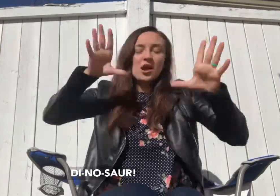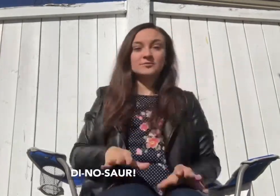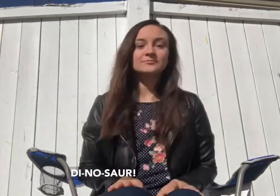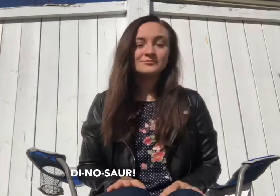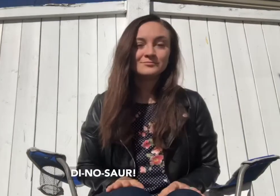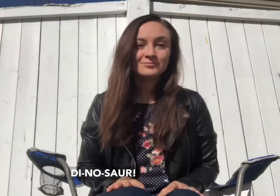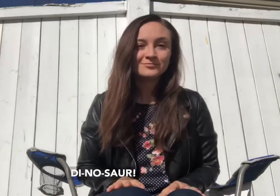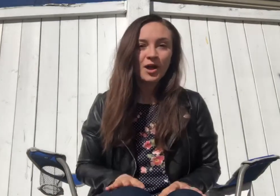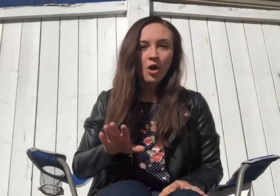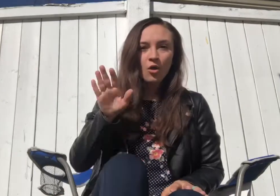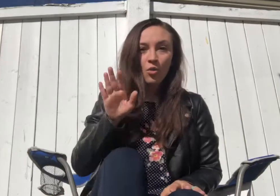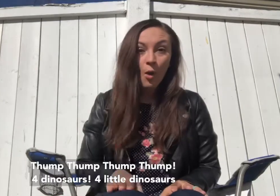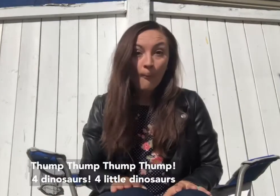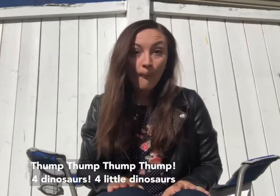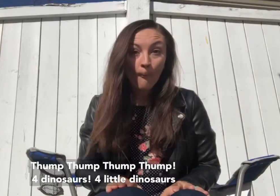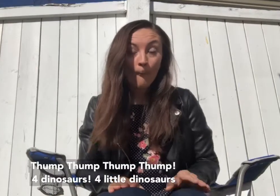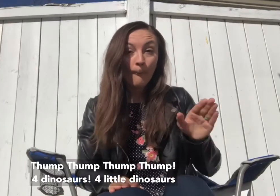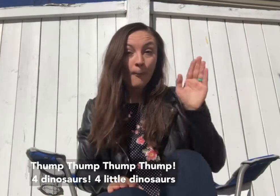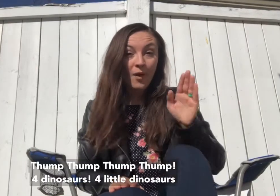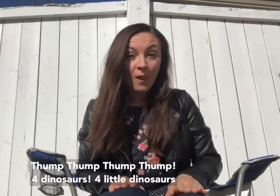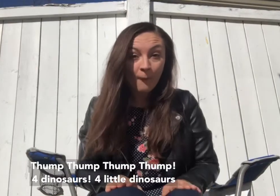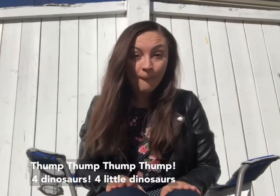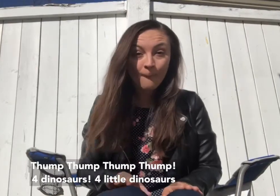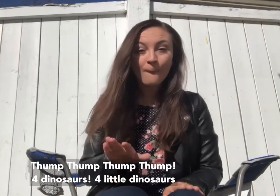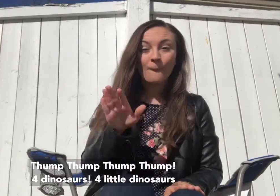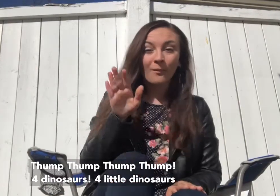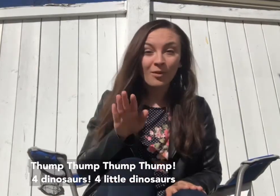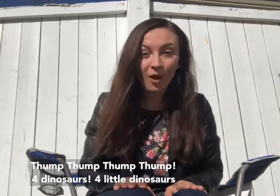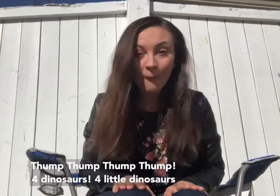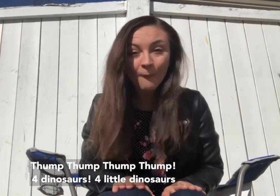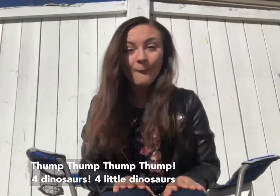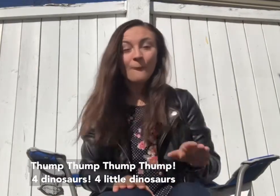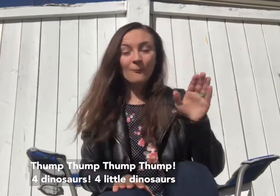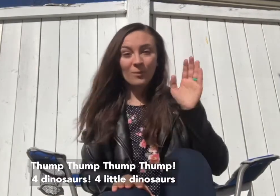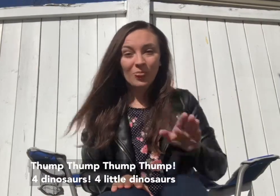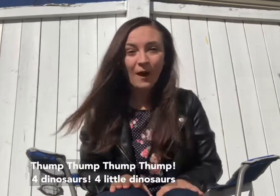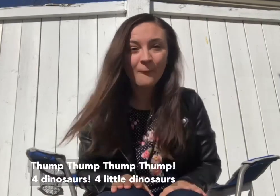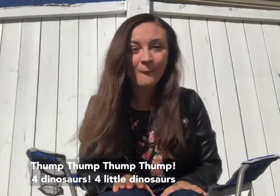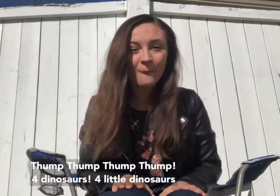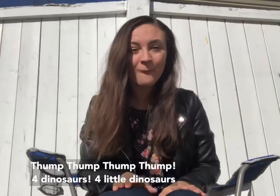Dinosaur! Thump, thump, thump, thump.